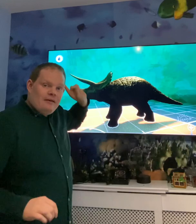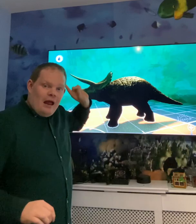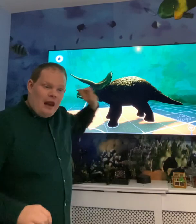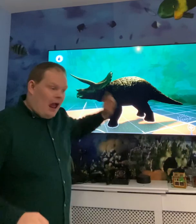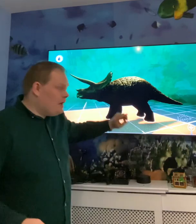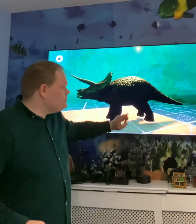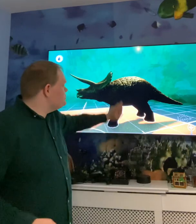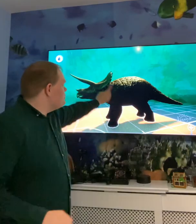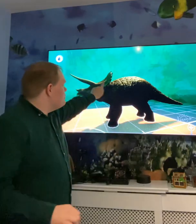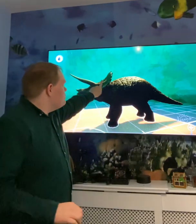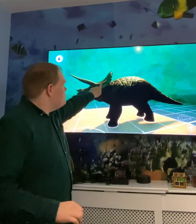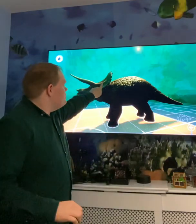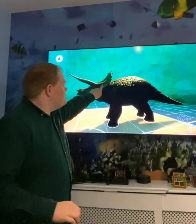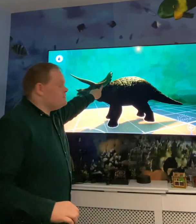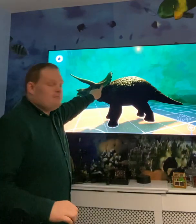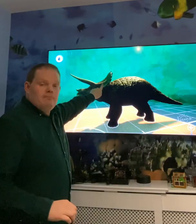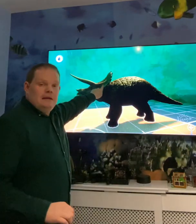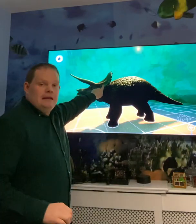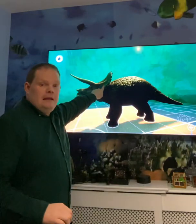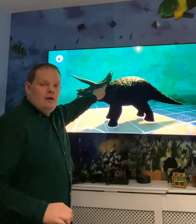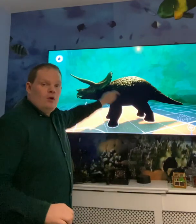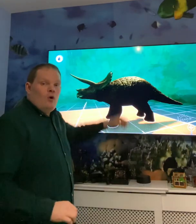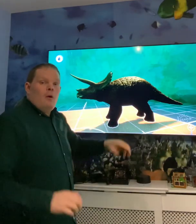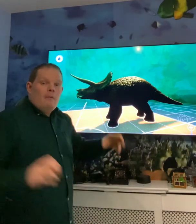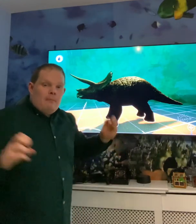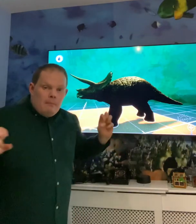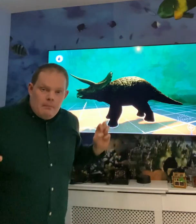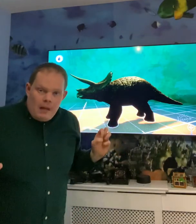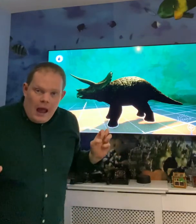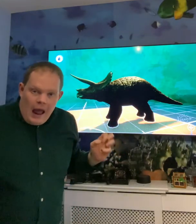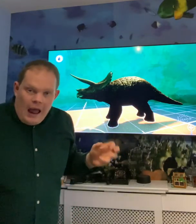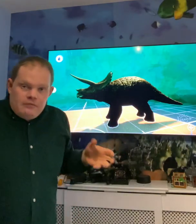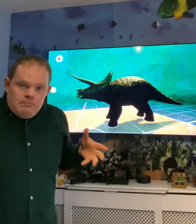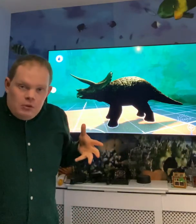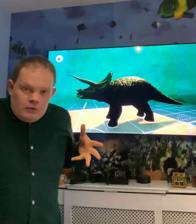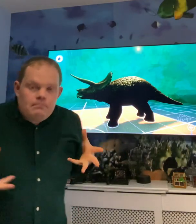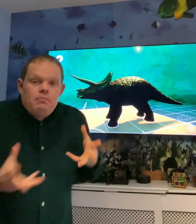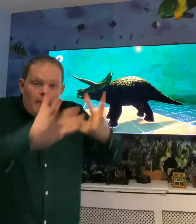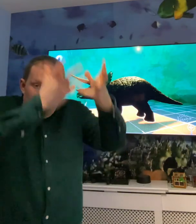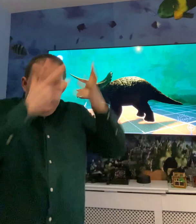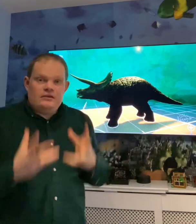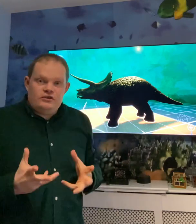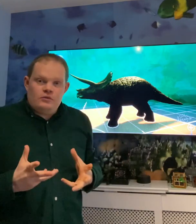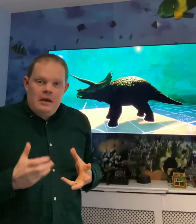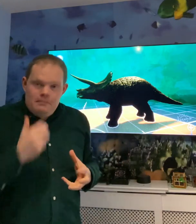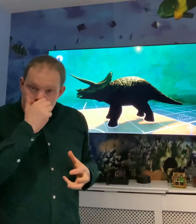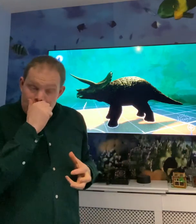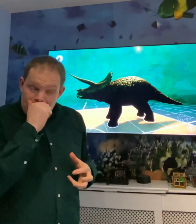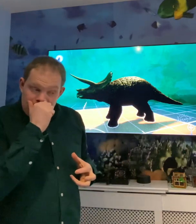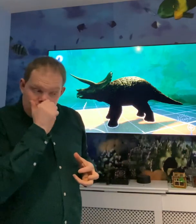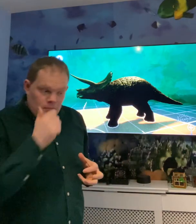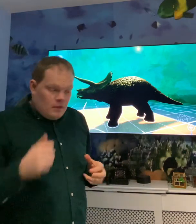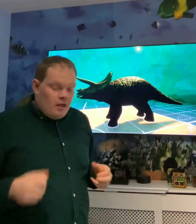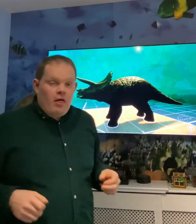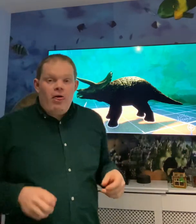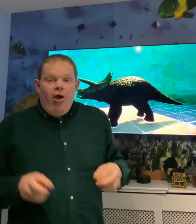And as this bit here had blood pumping into it,